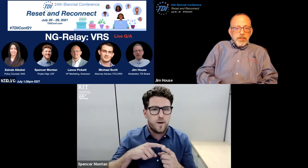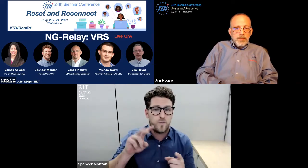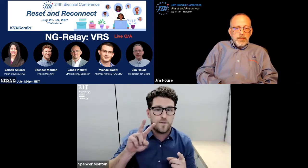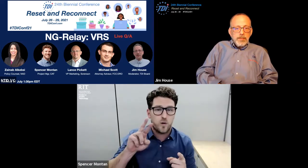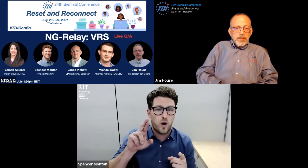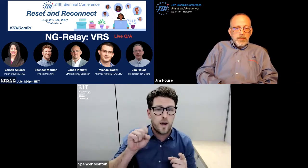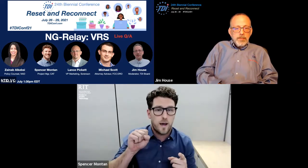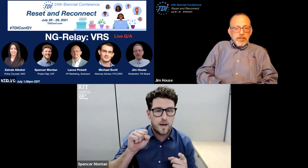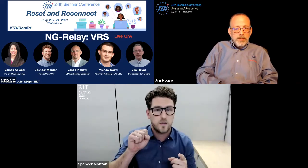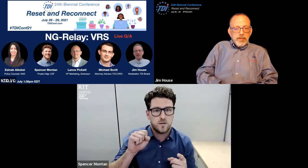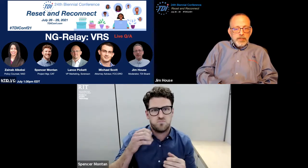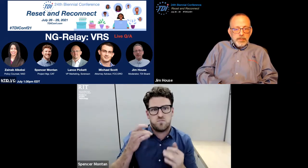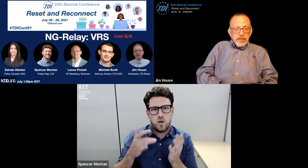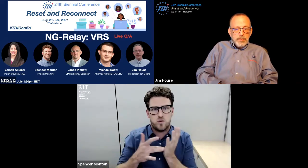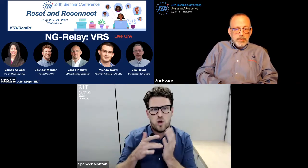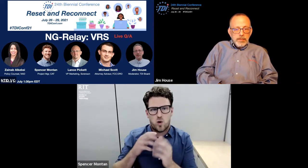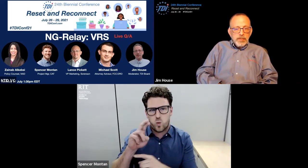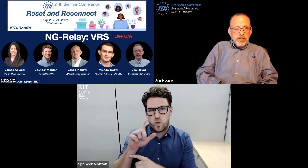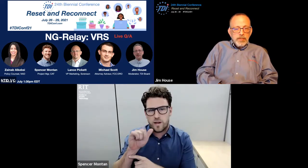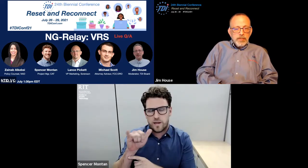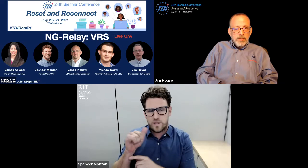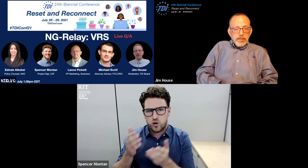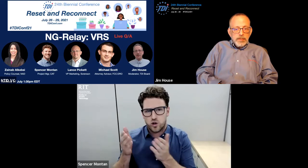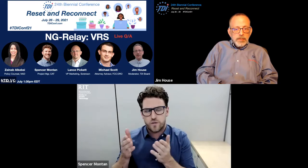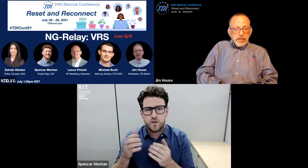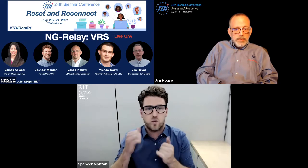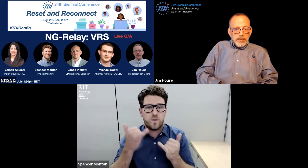So we have to think about